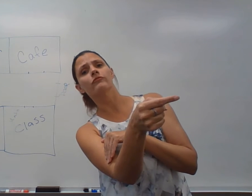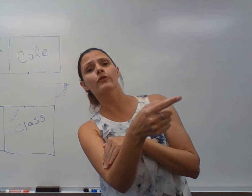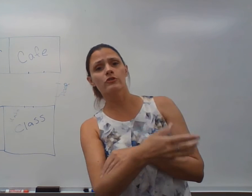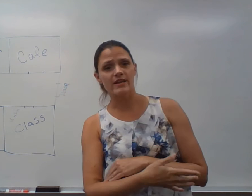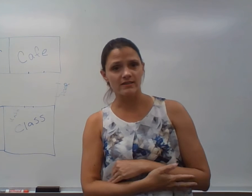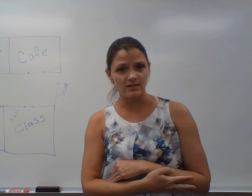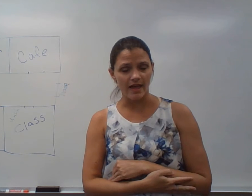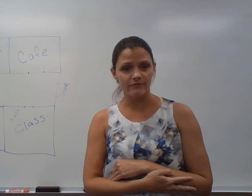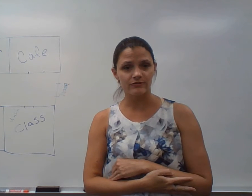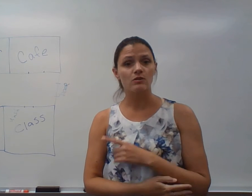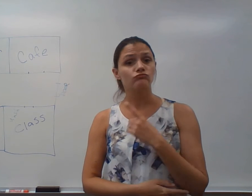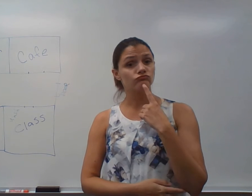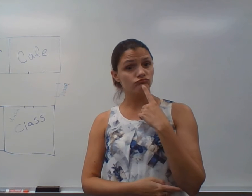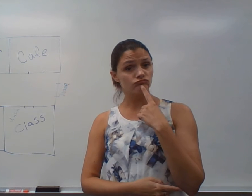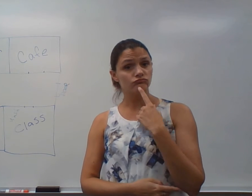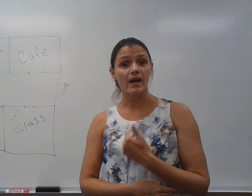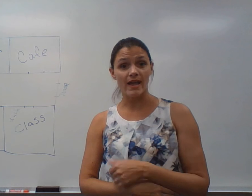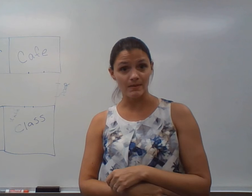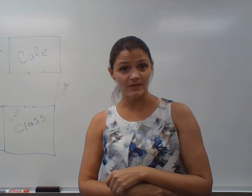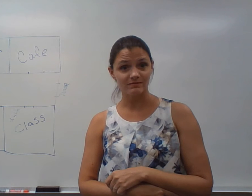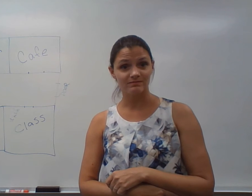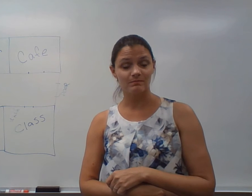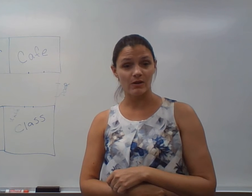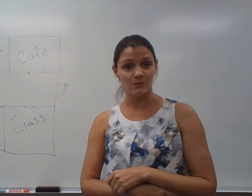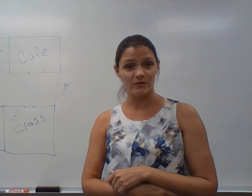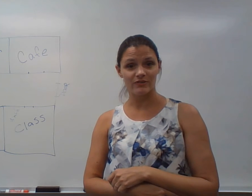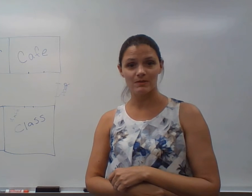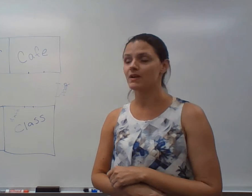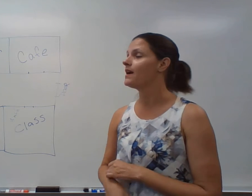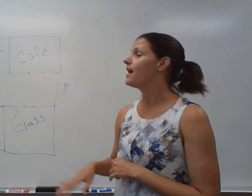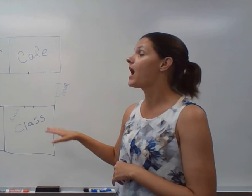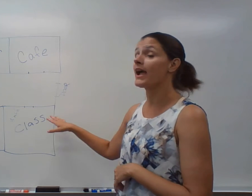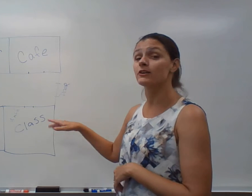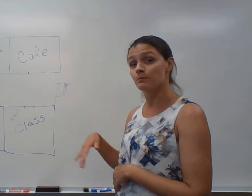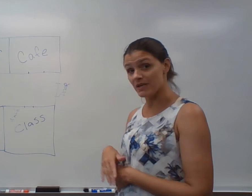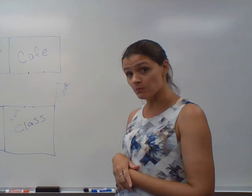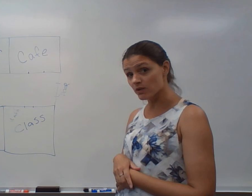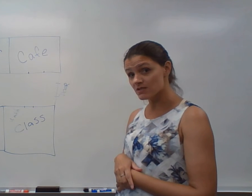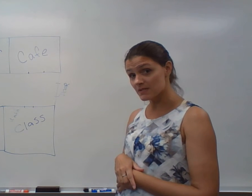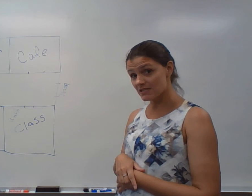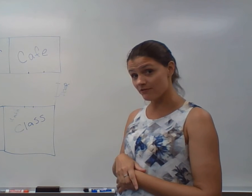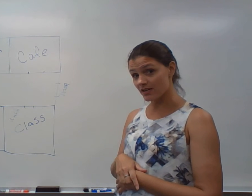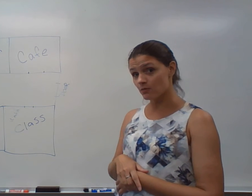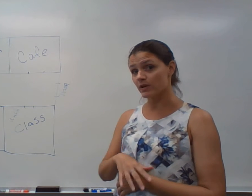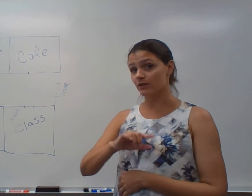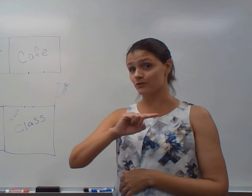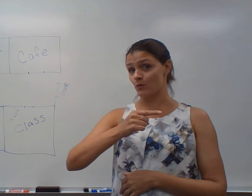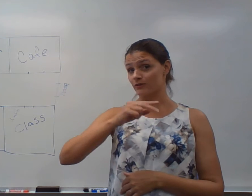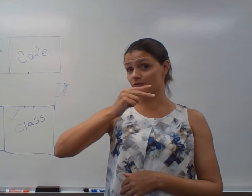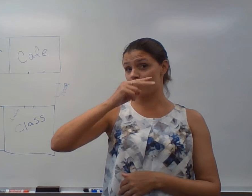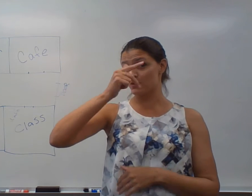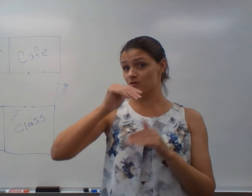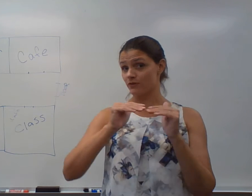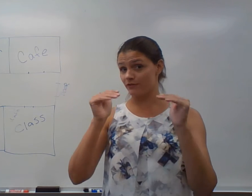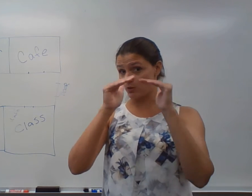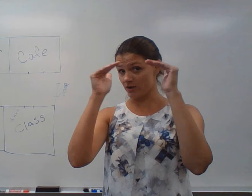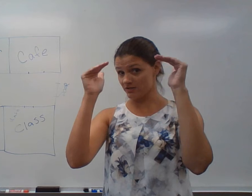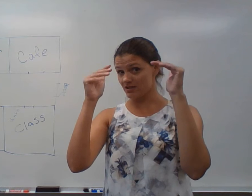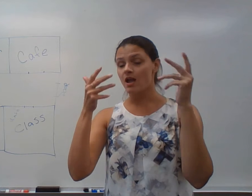Further down to the left. My M, mouth morpheme. I could be more specific. We learned ordinal numbers for floors. I